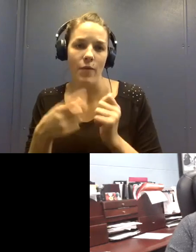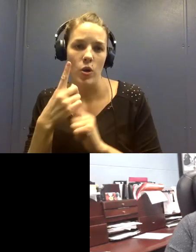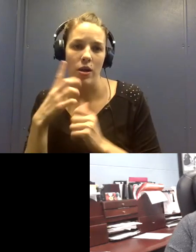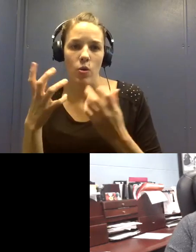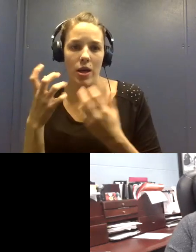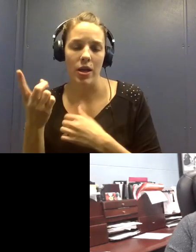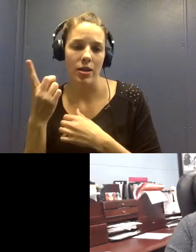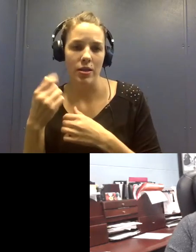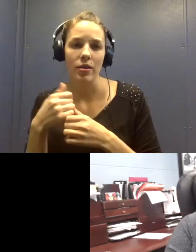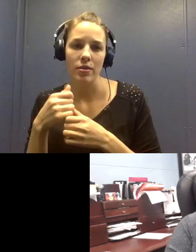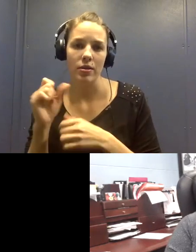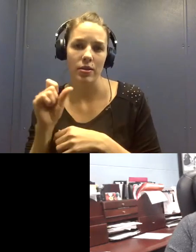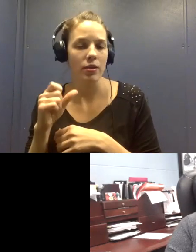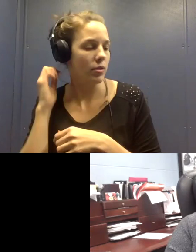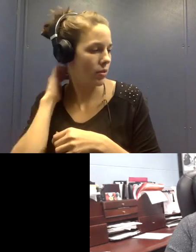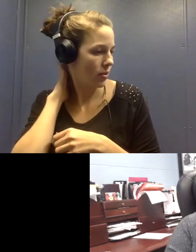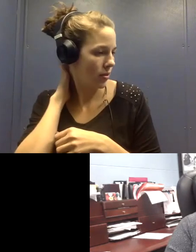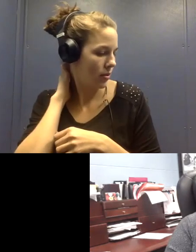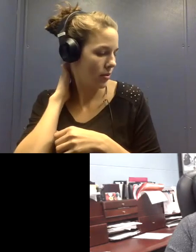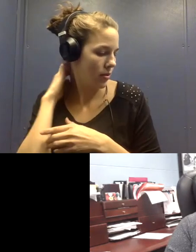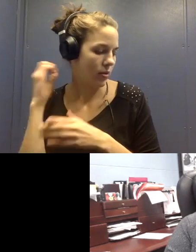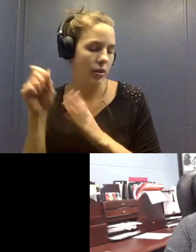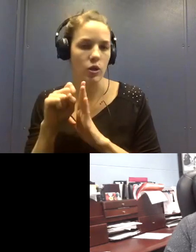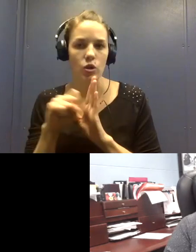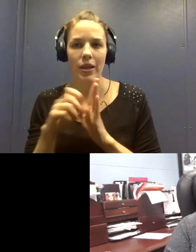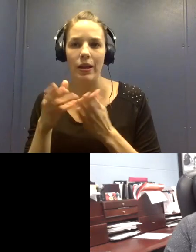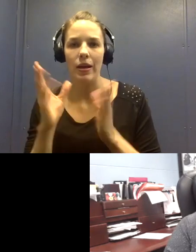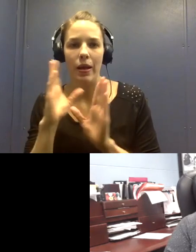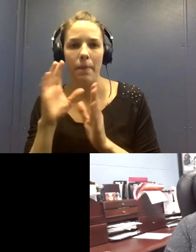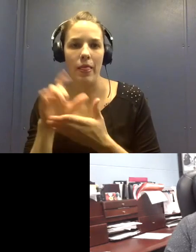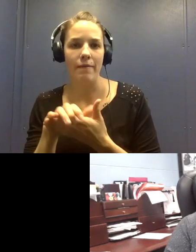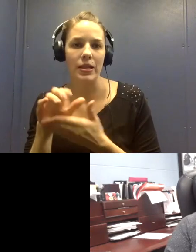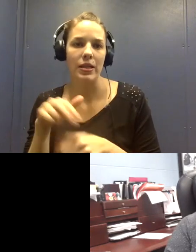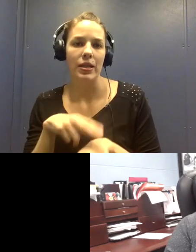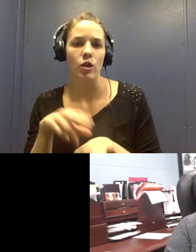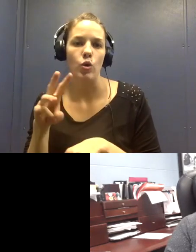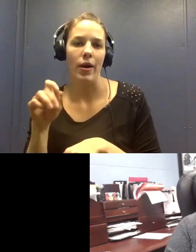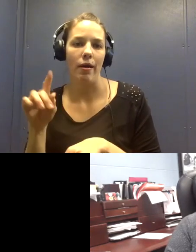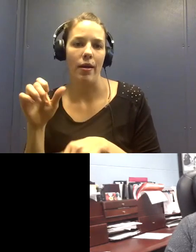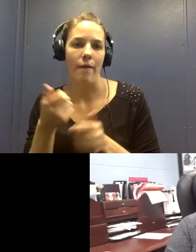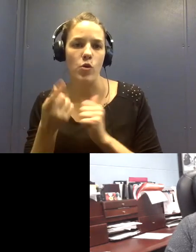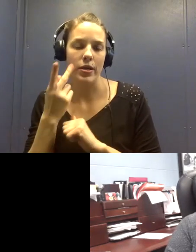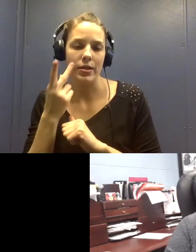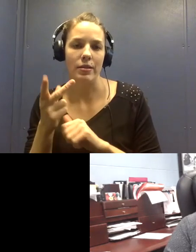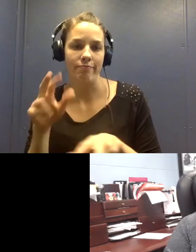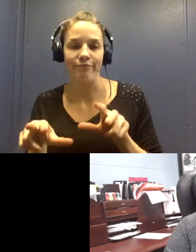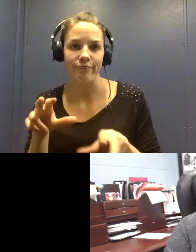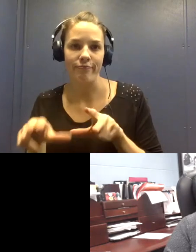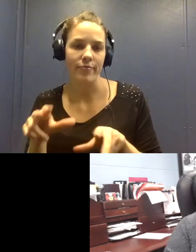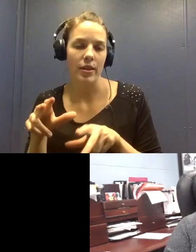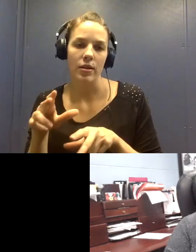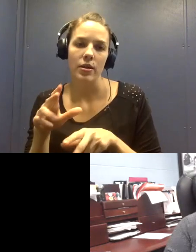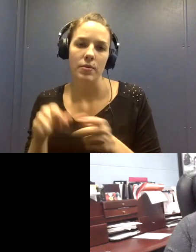it. But yes, statewide and I believe nationwide, everyone is seeing that hesitancy among